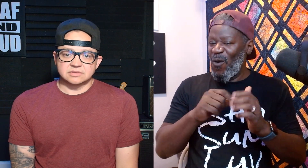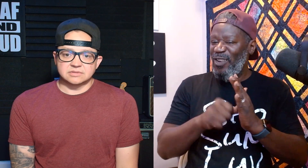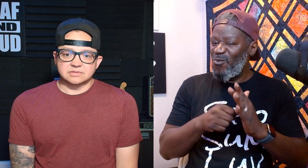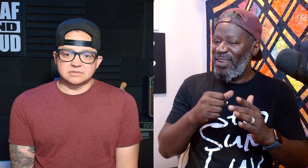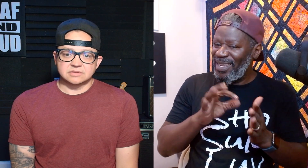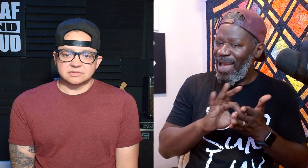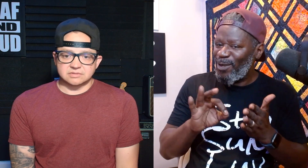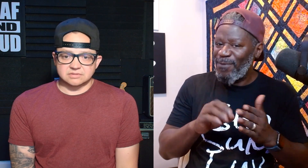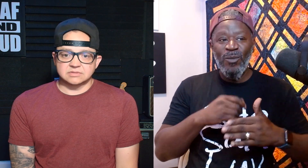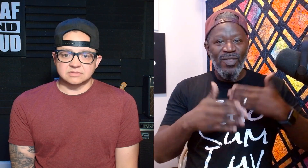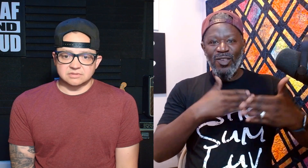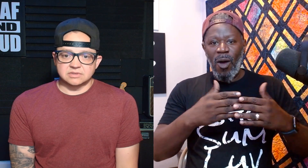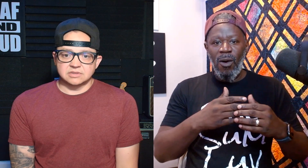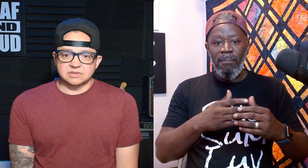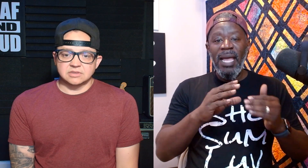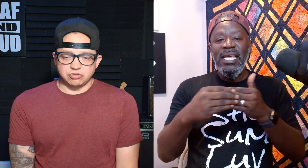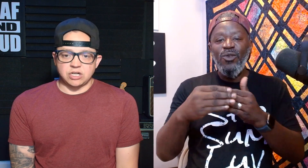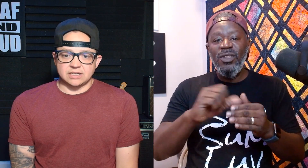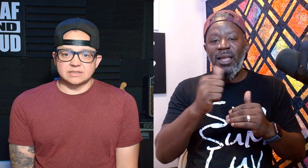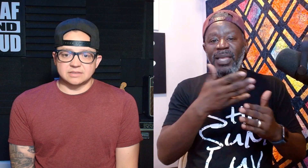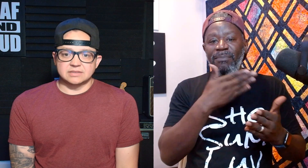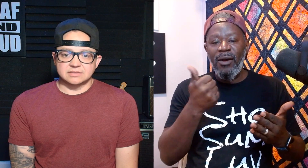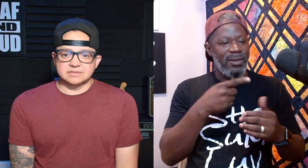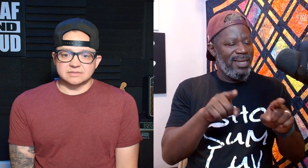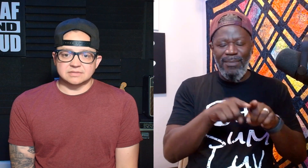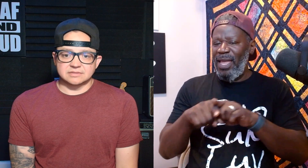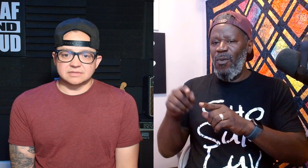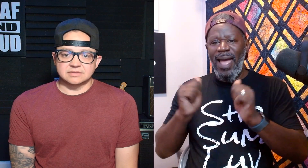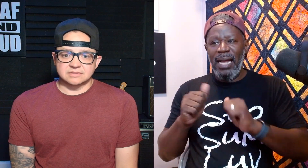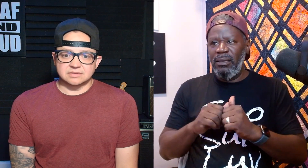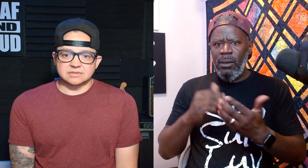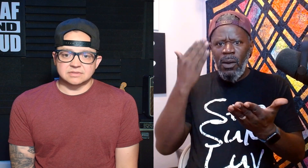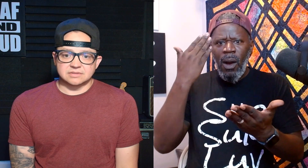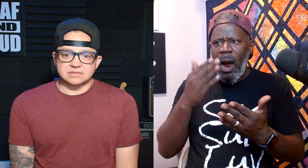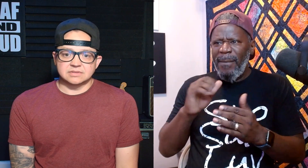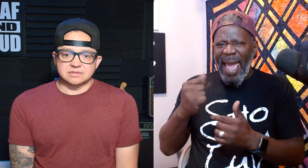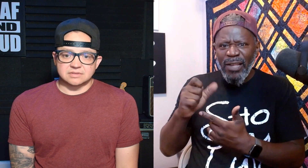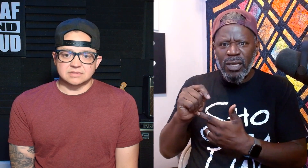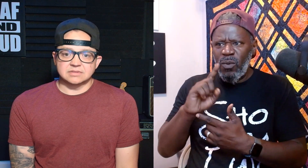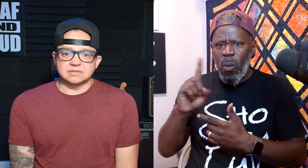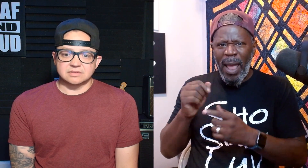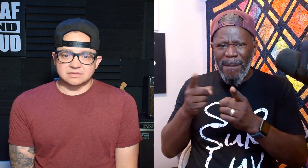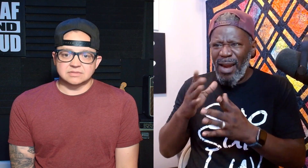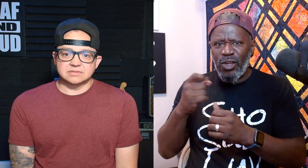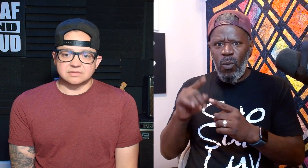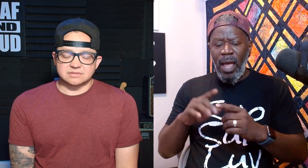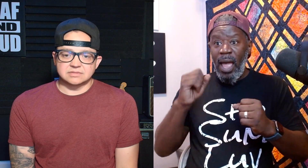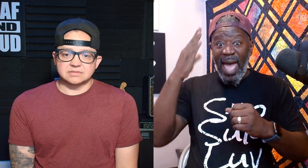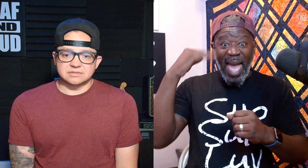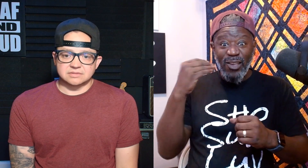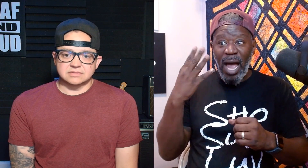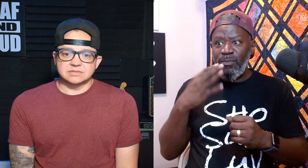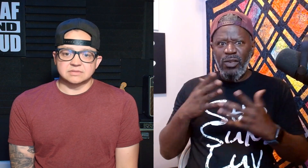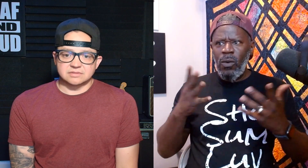your first impression counts. So maybe do something better. Same thing with acting. Agents,